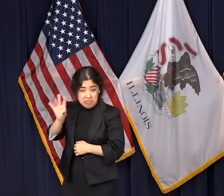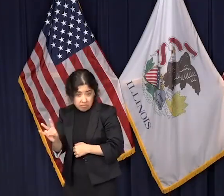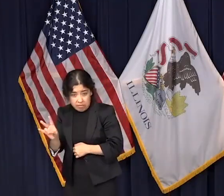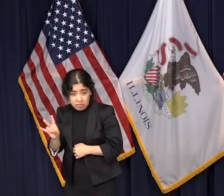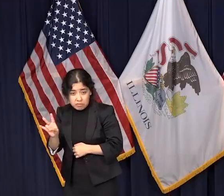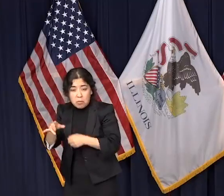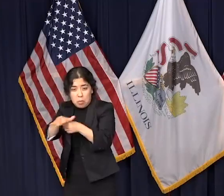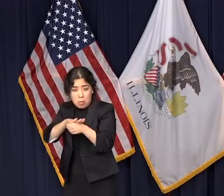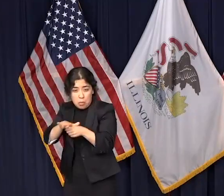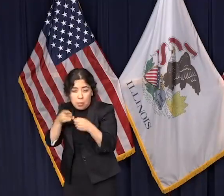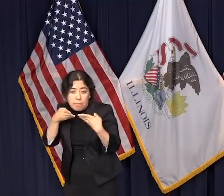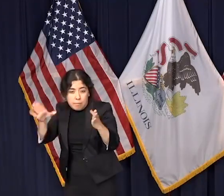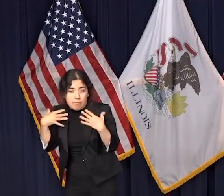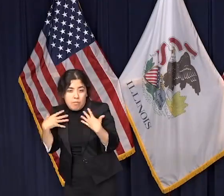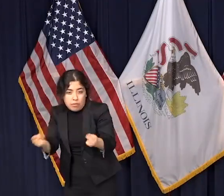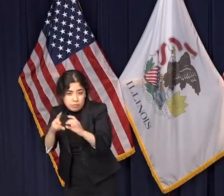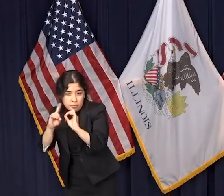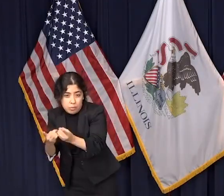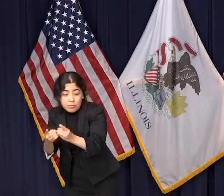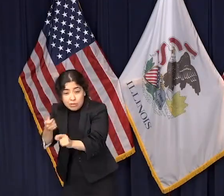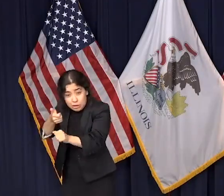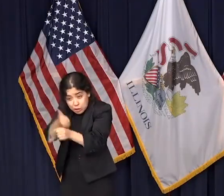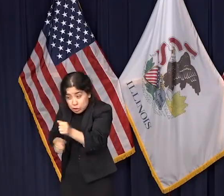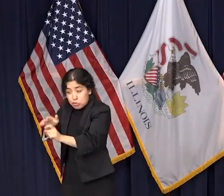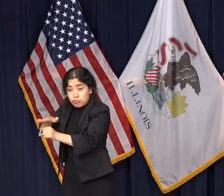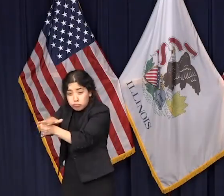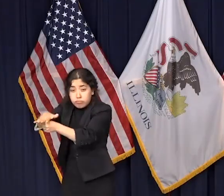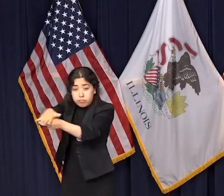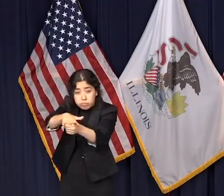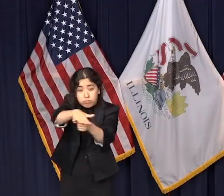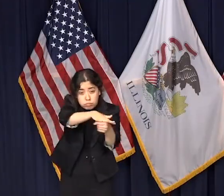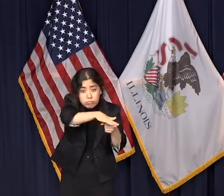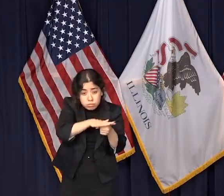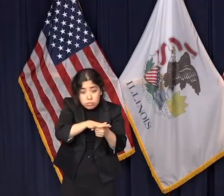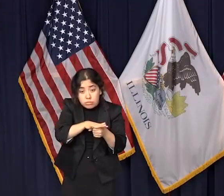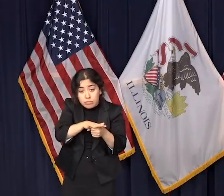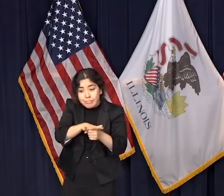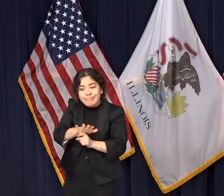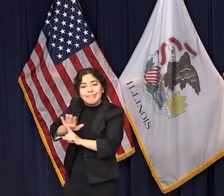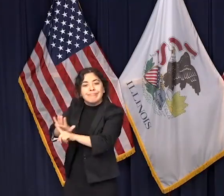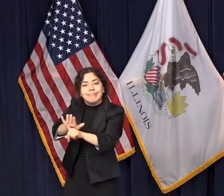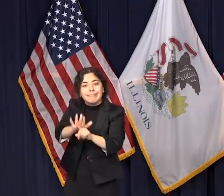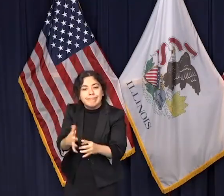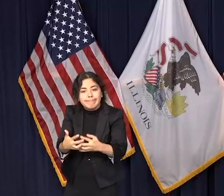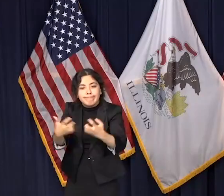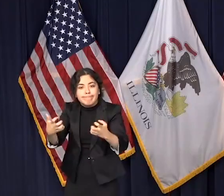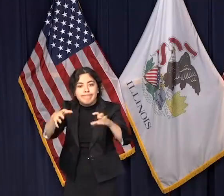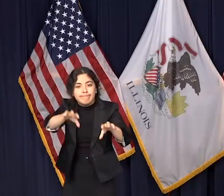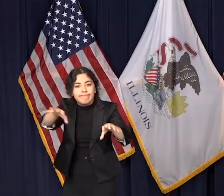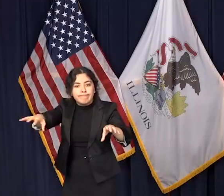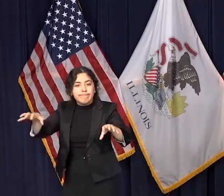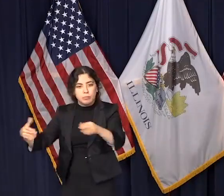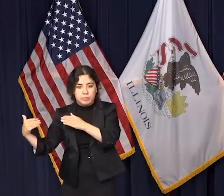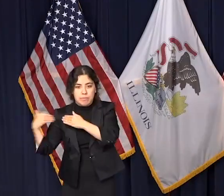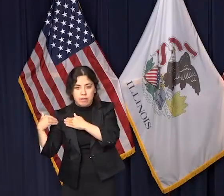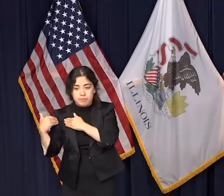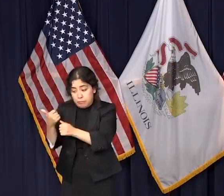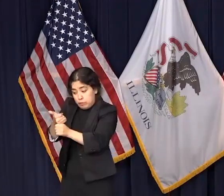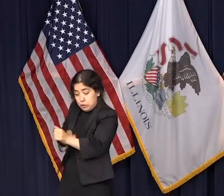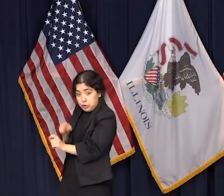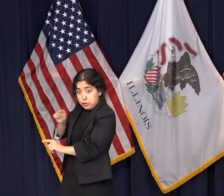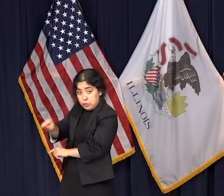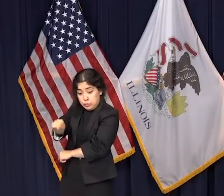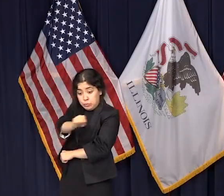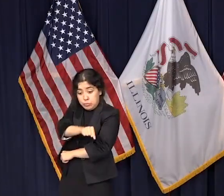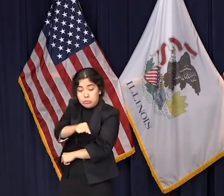and each of those responsible for their local area has applied for these grants. As I said today, 57